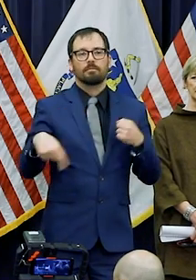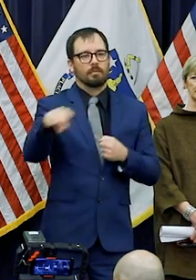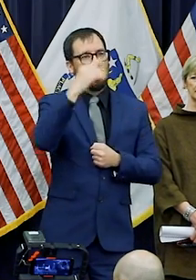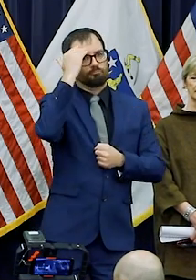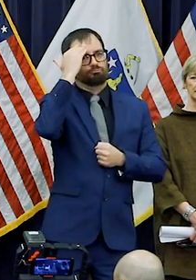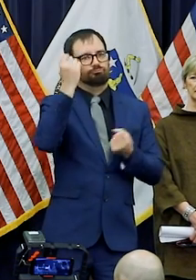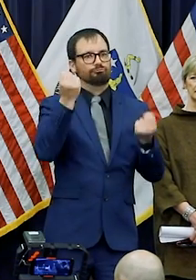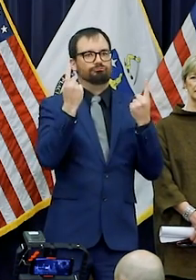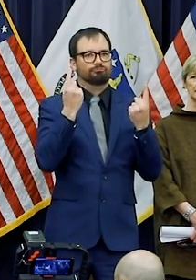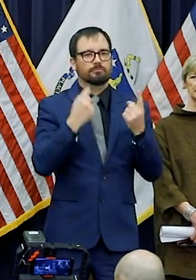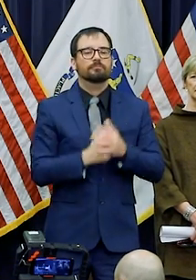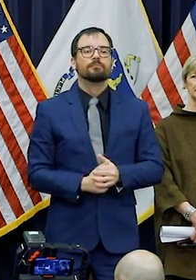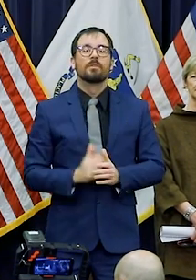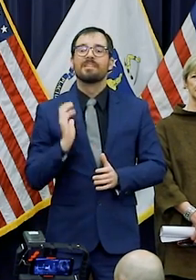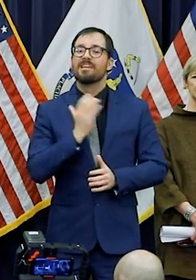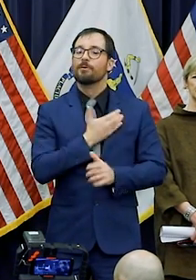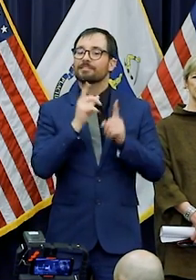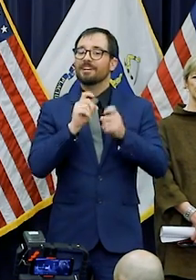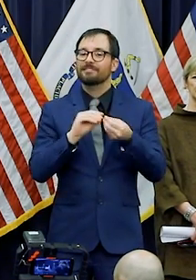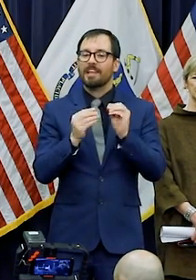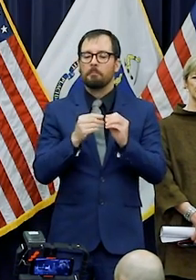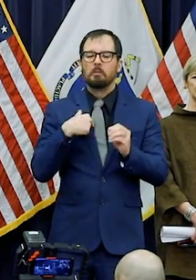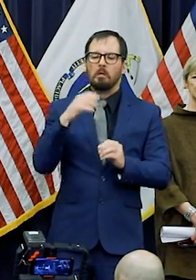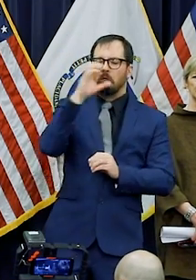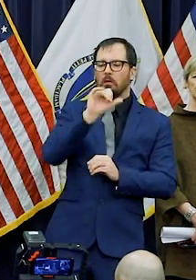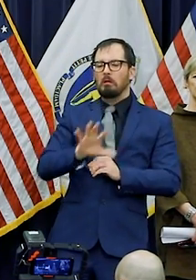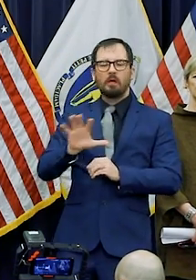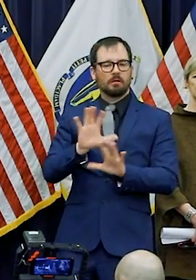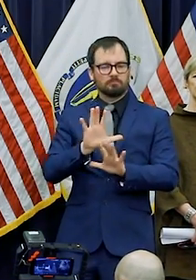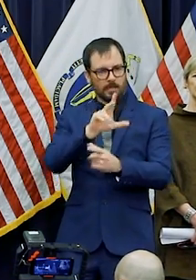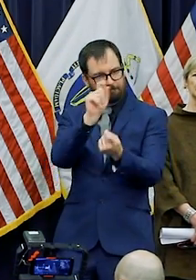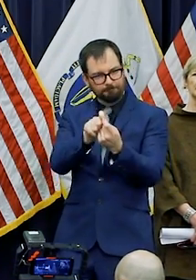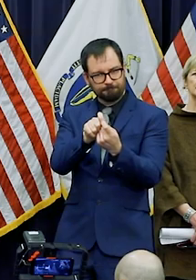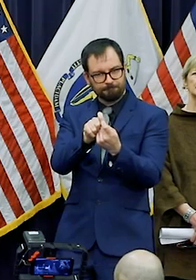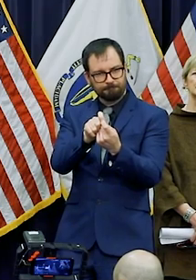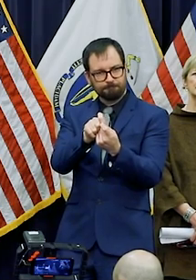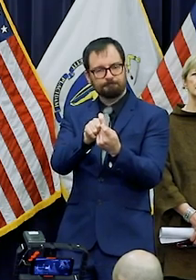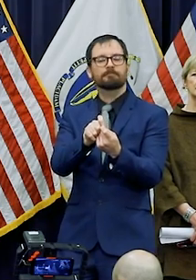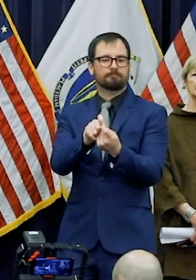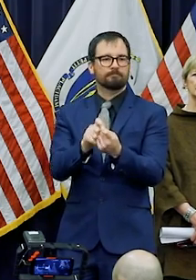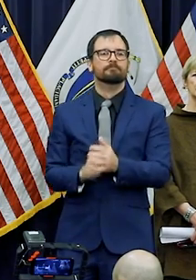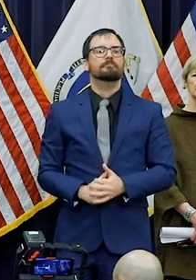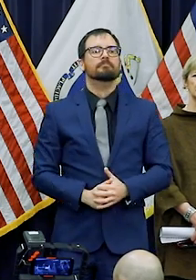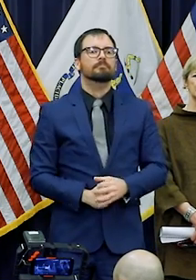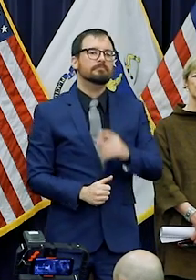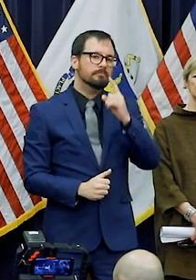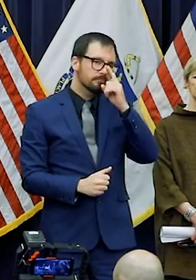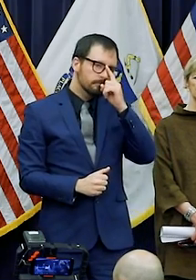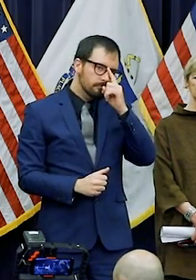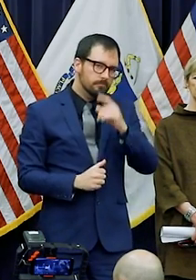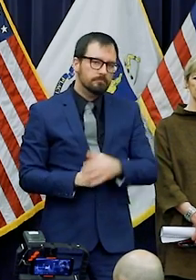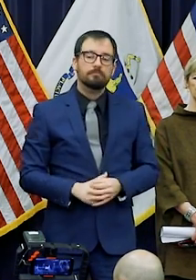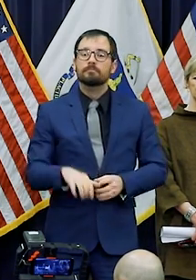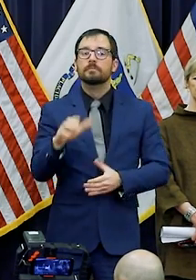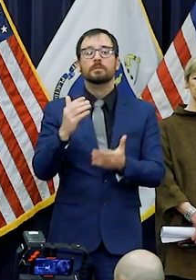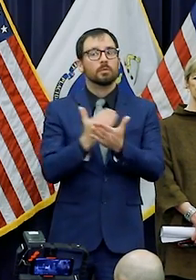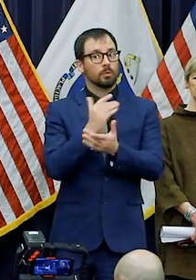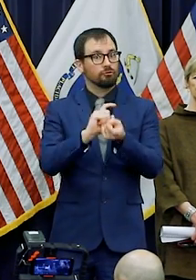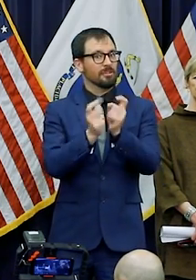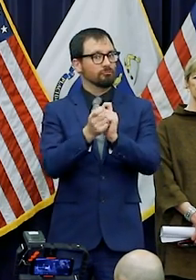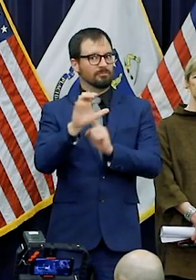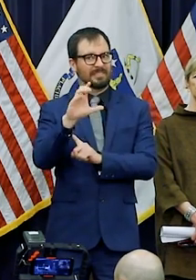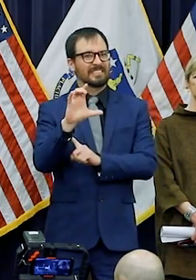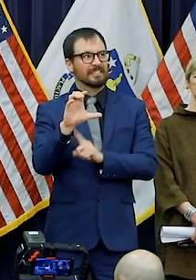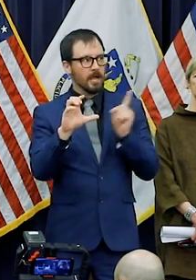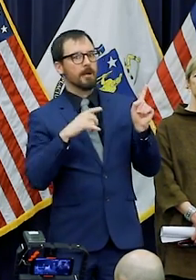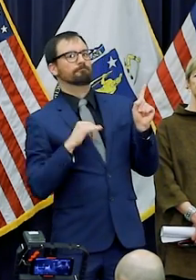and timely. With new clinical changes at the CDC, the state lab has the capacity to test 400 patients per